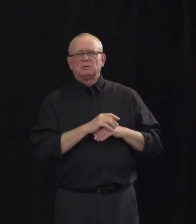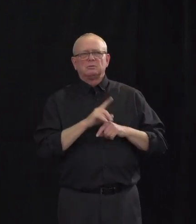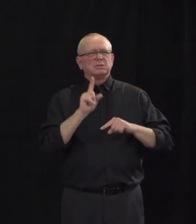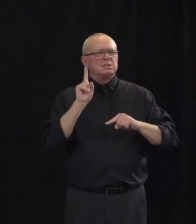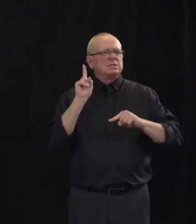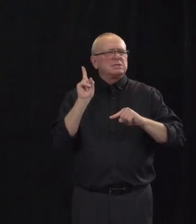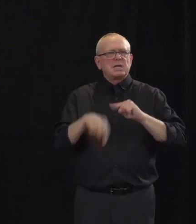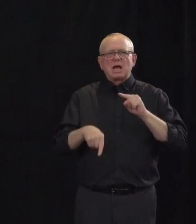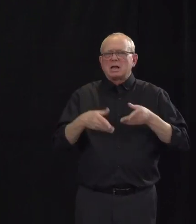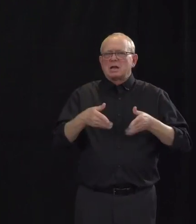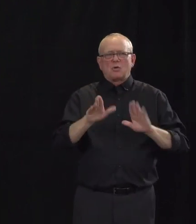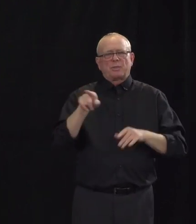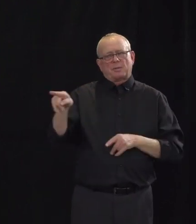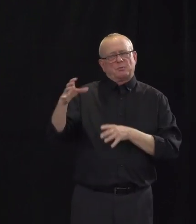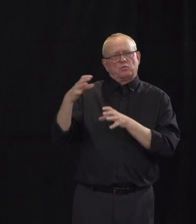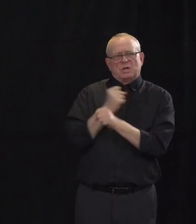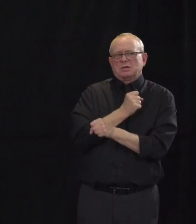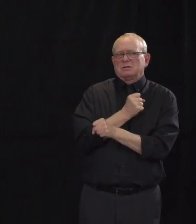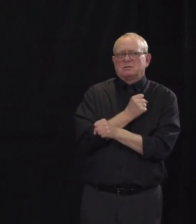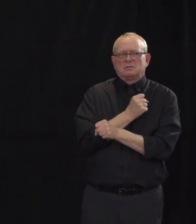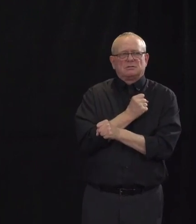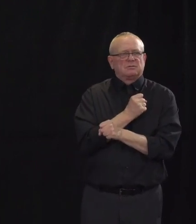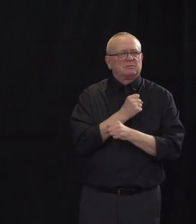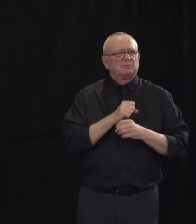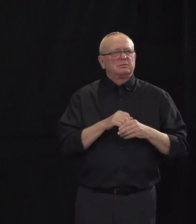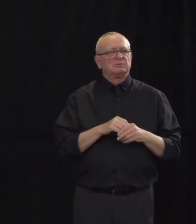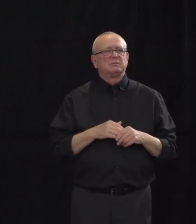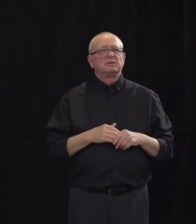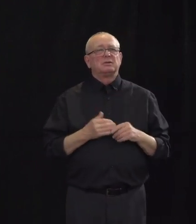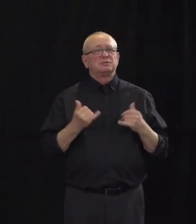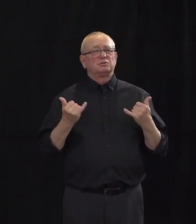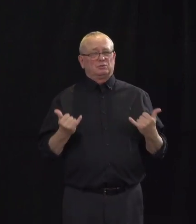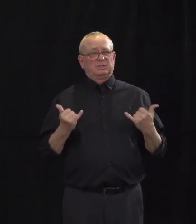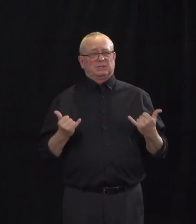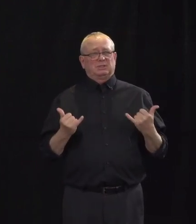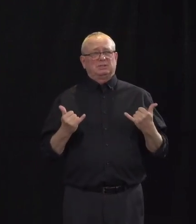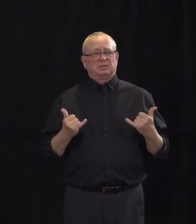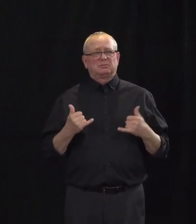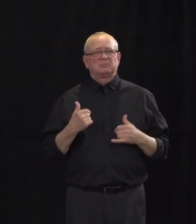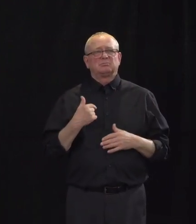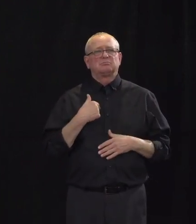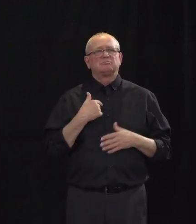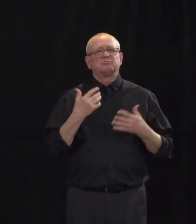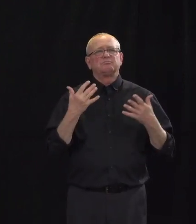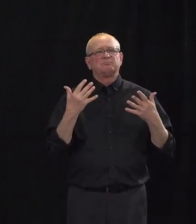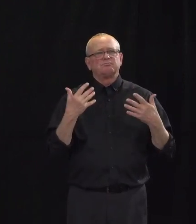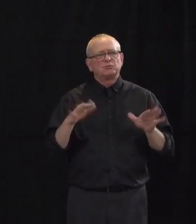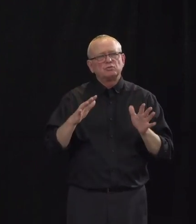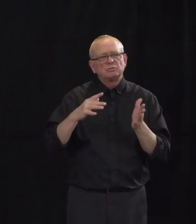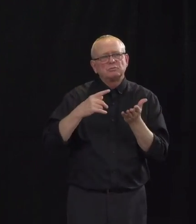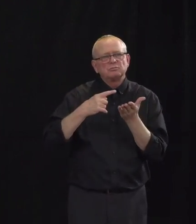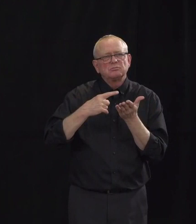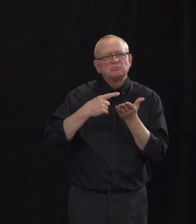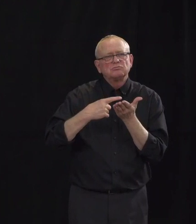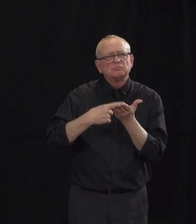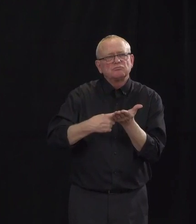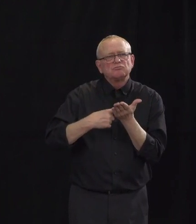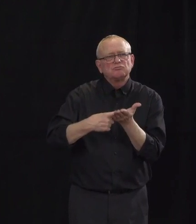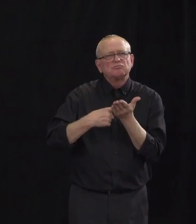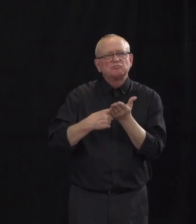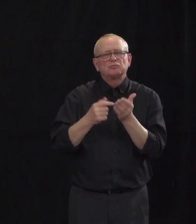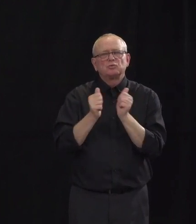win. And that is one of the reasons earlier today I spoke to the U.S. Undersecretary of State for